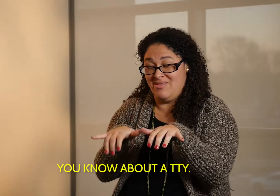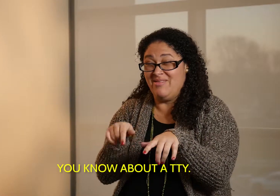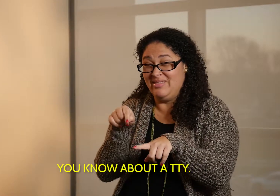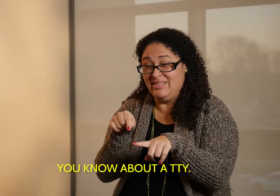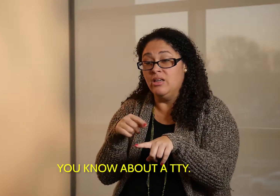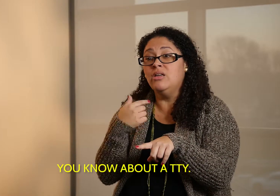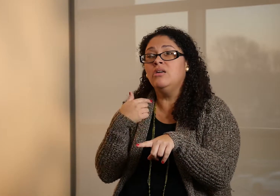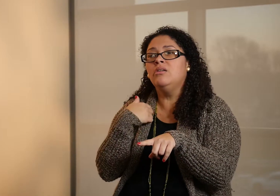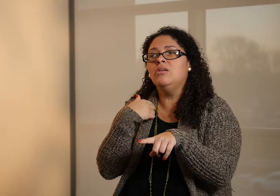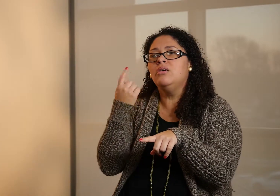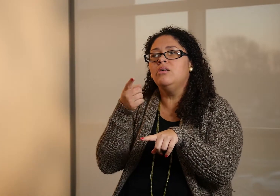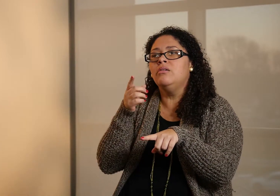TTY.